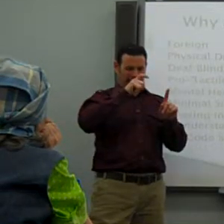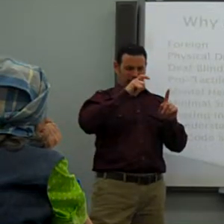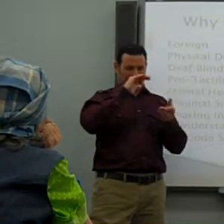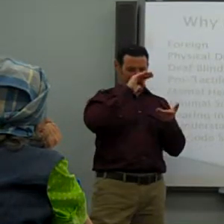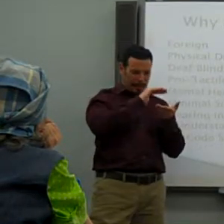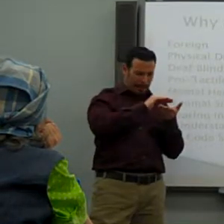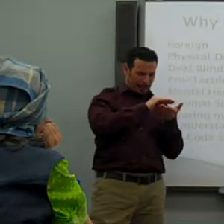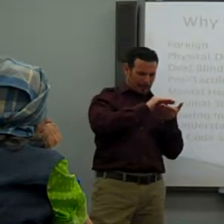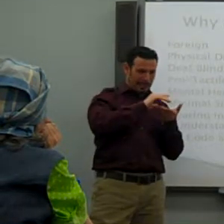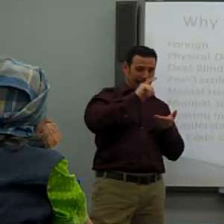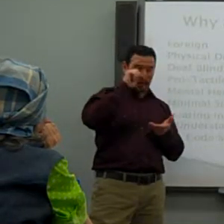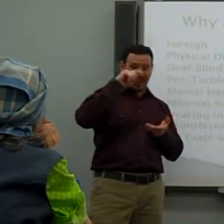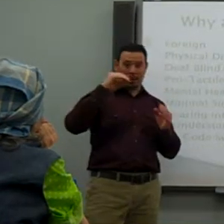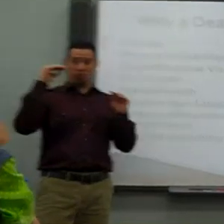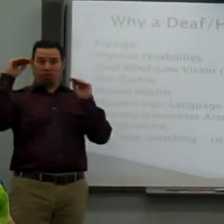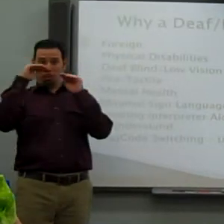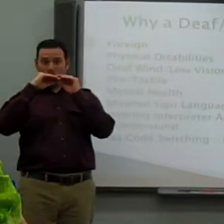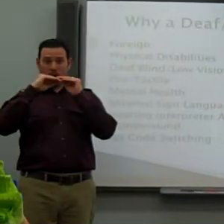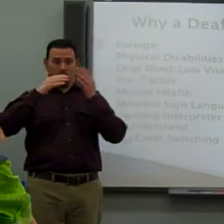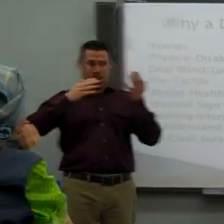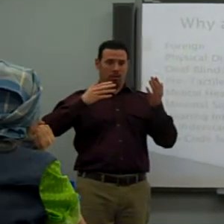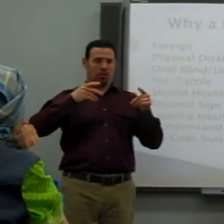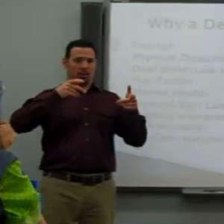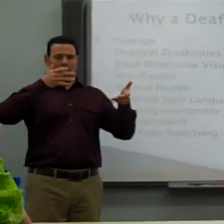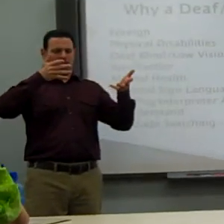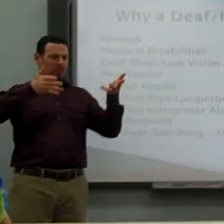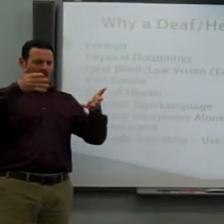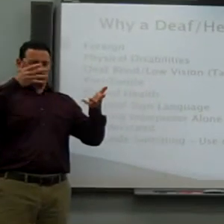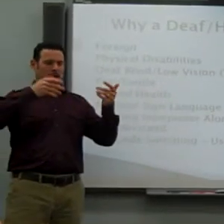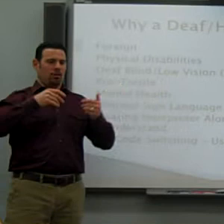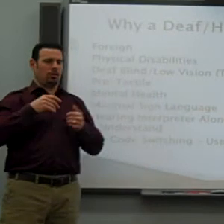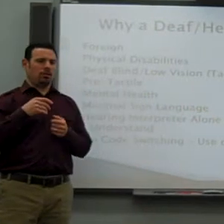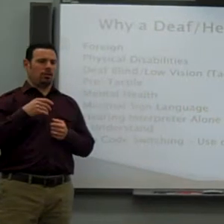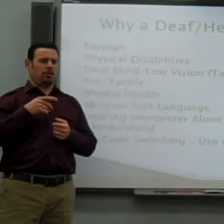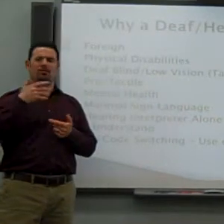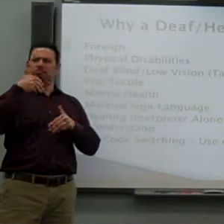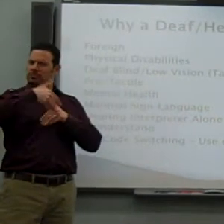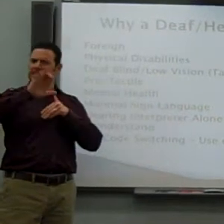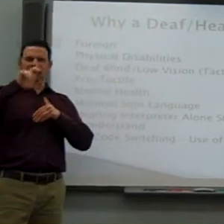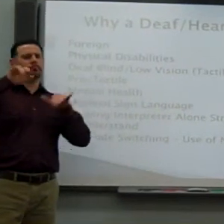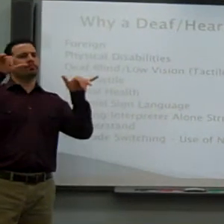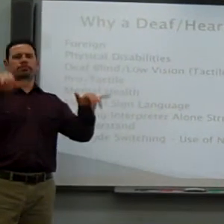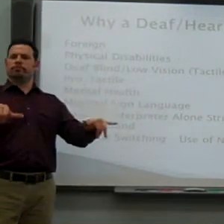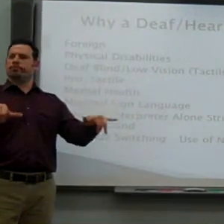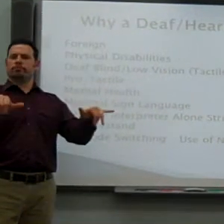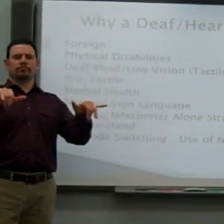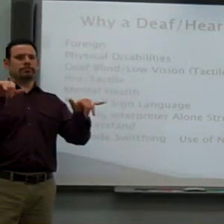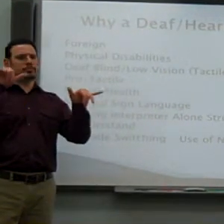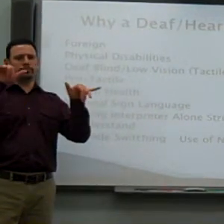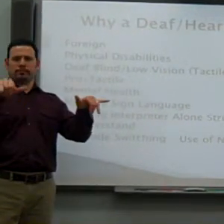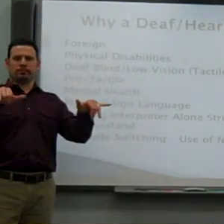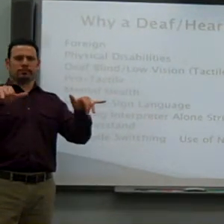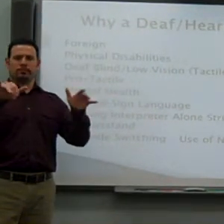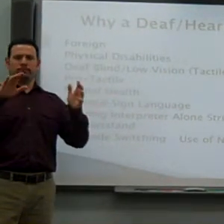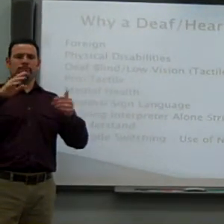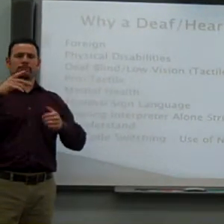So this person specifically may or not need the CDI, less or more.